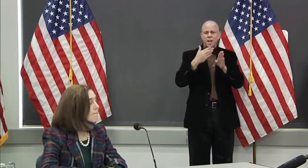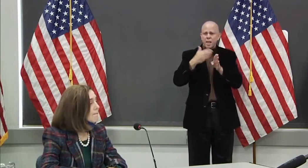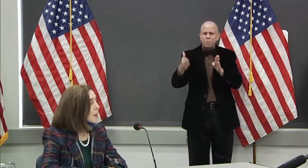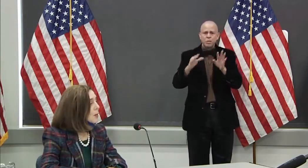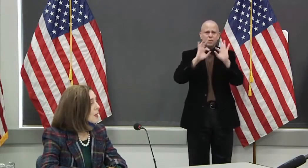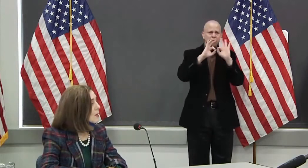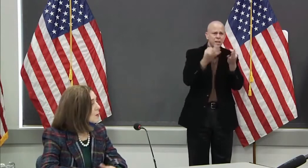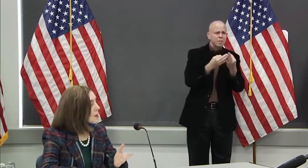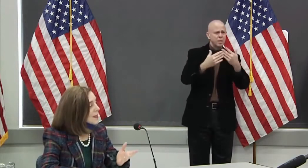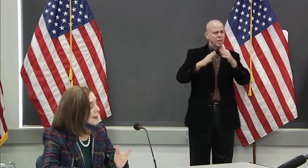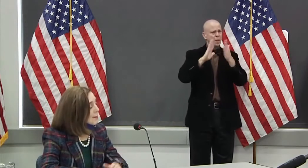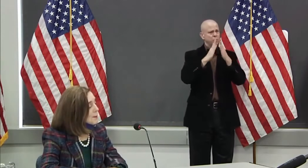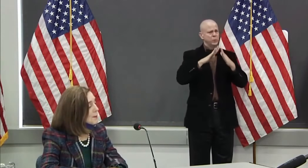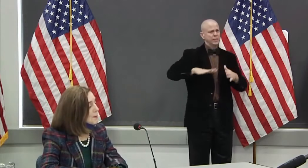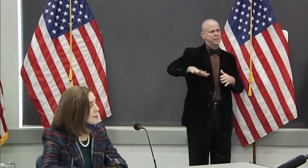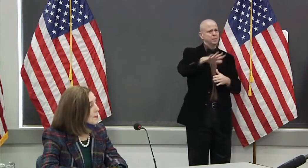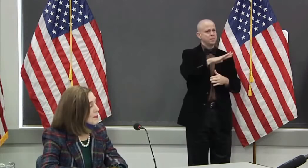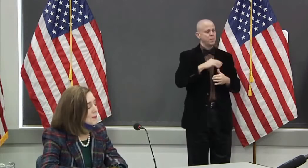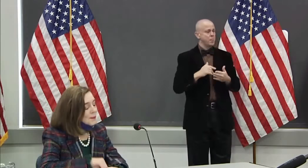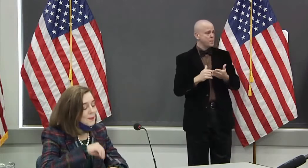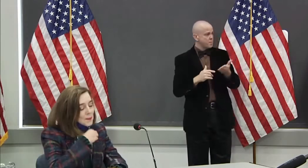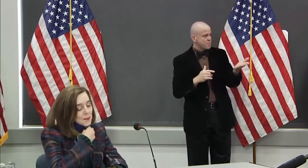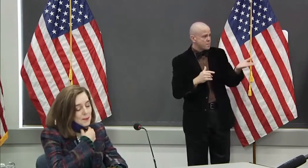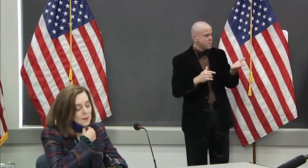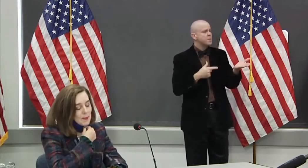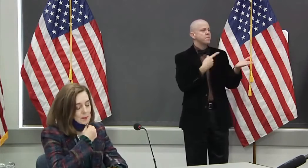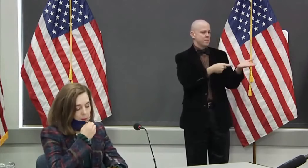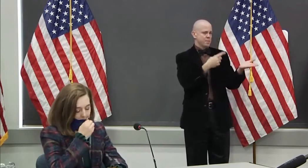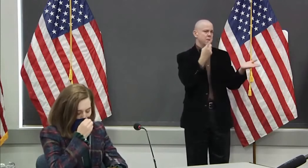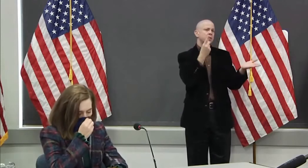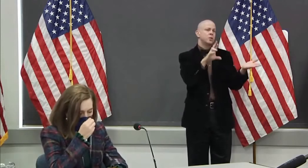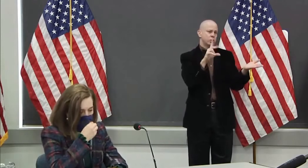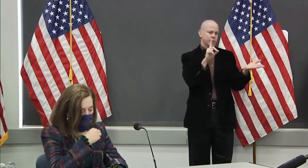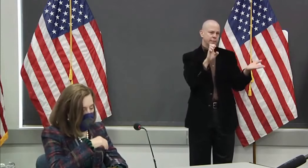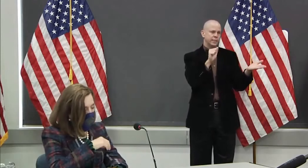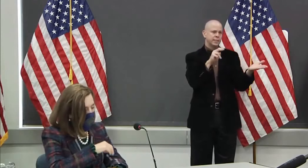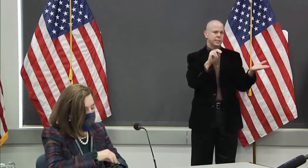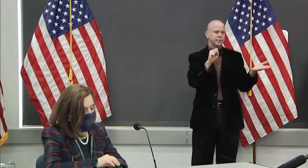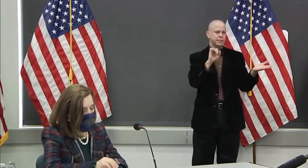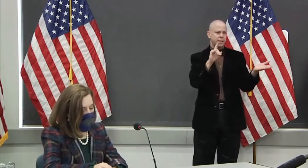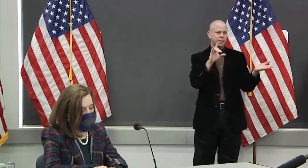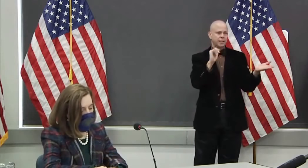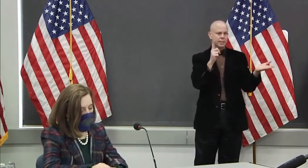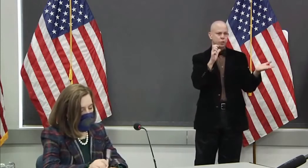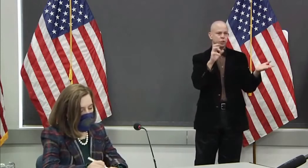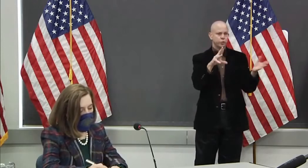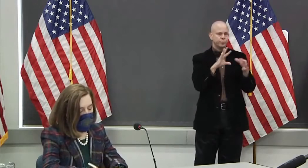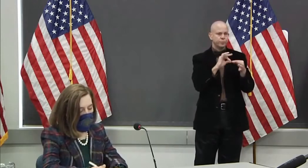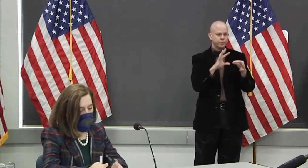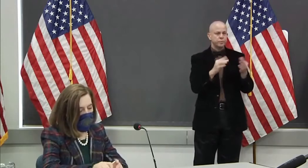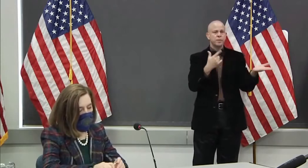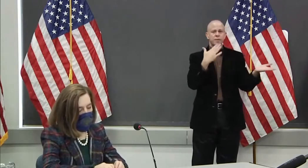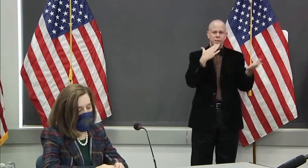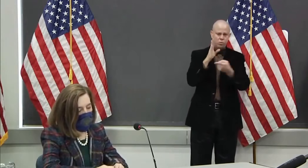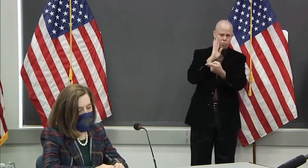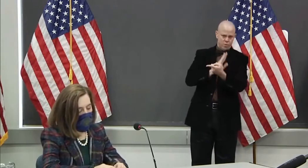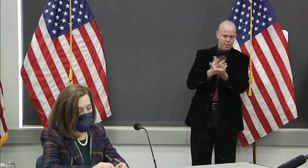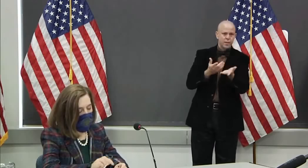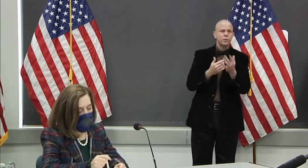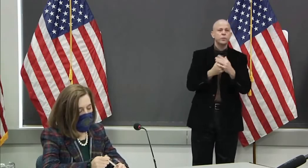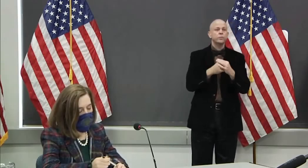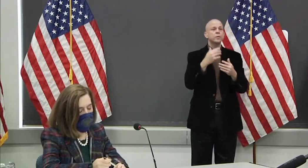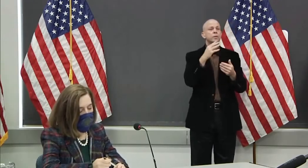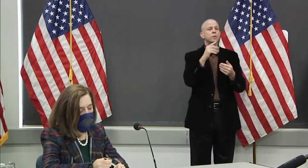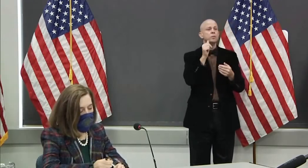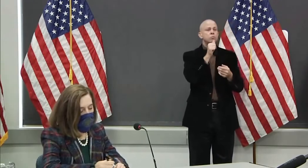communities. Anybody else want to take it? Yes, thank you, Governor Brown. I think, let me talk about the bars and restaurants a little bit.